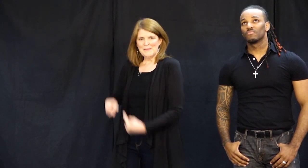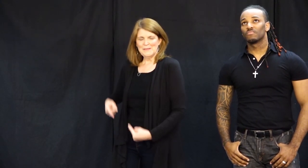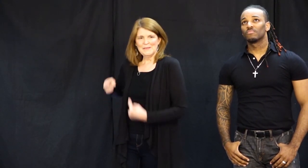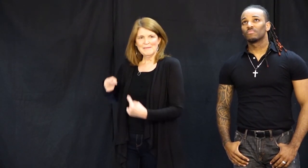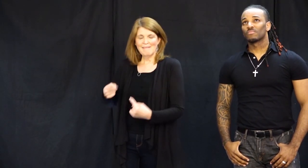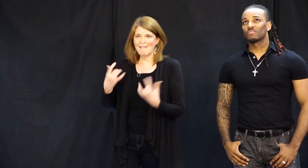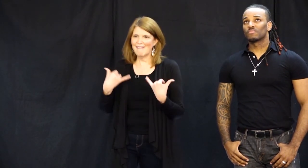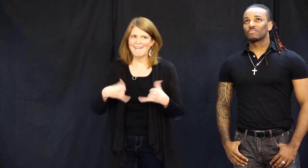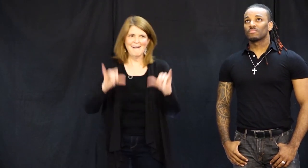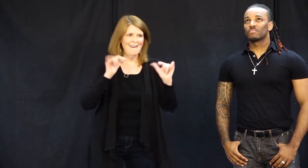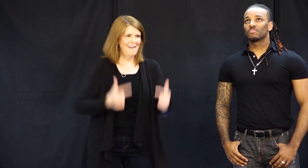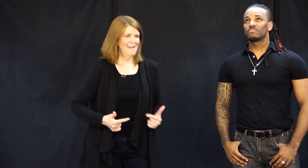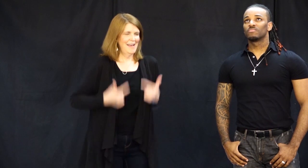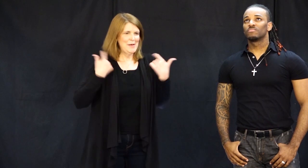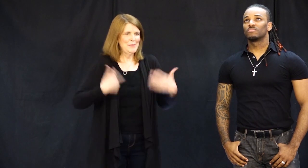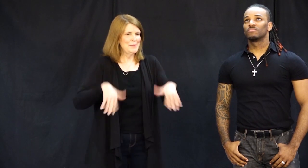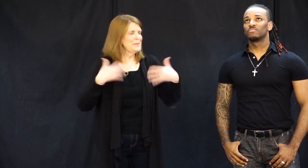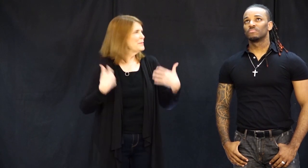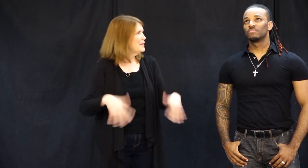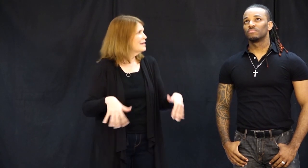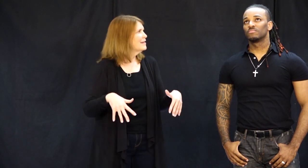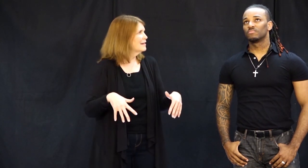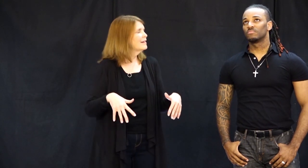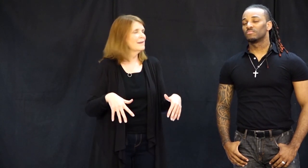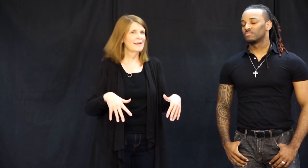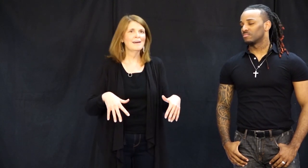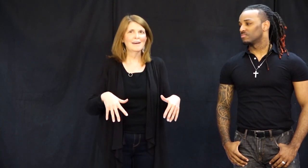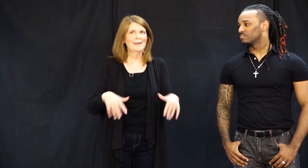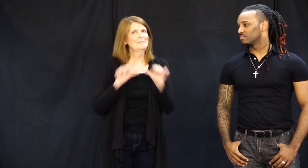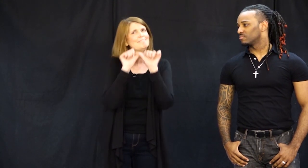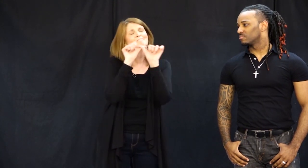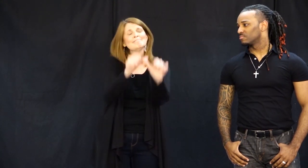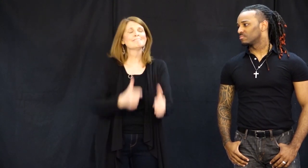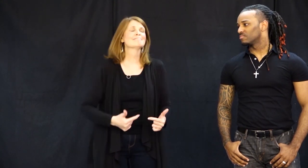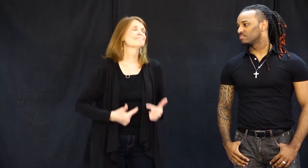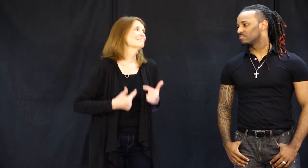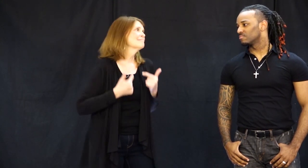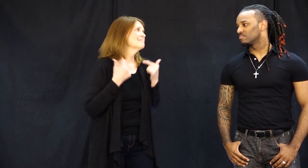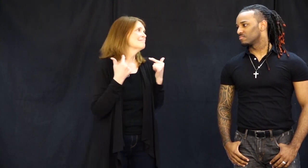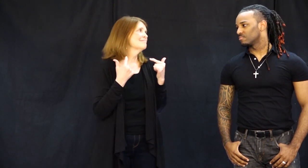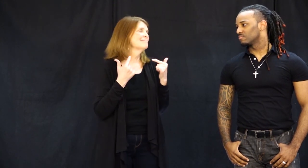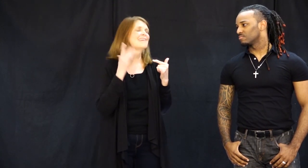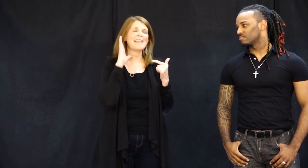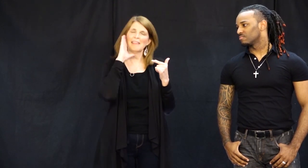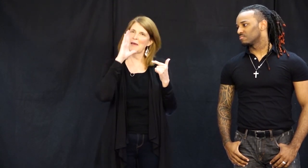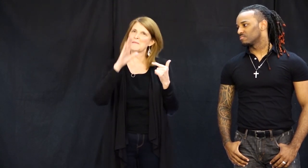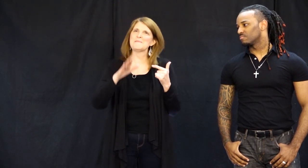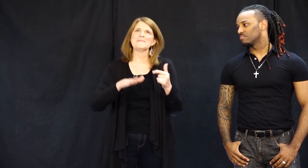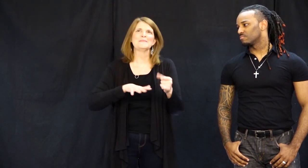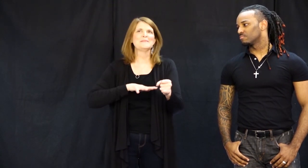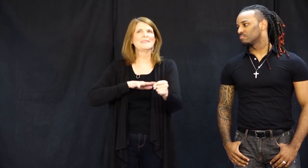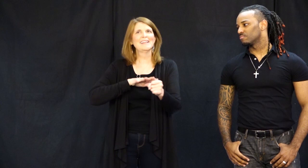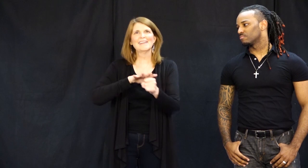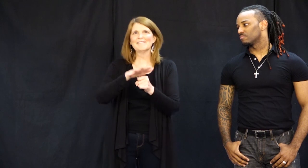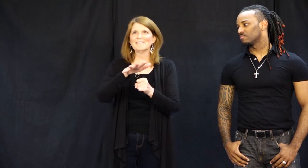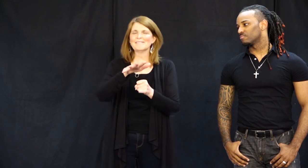you're alive is a miracle. Just stay alive, that would be enough. And